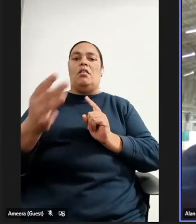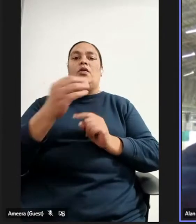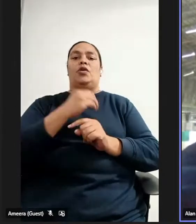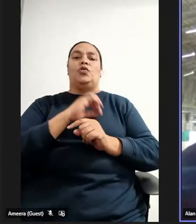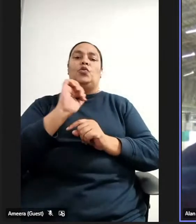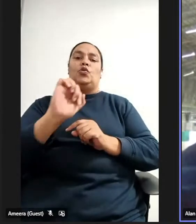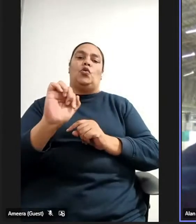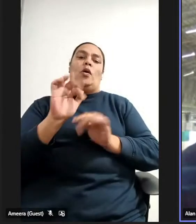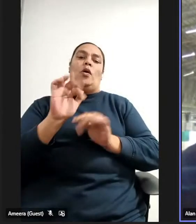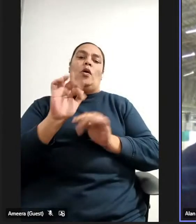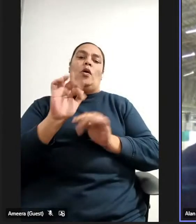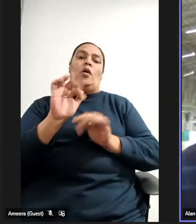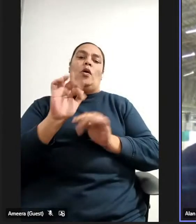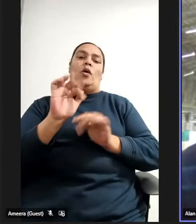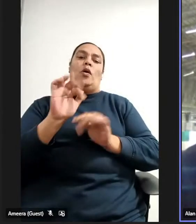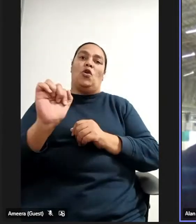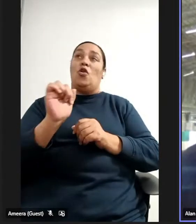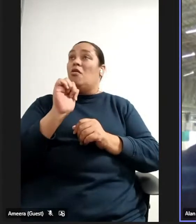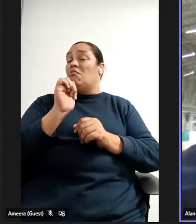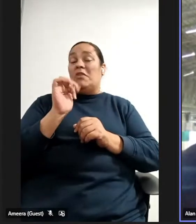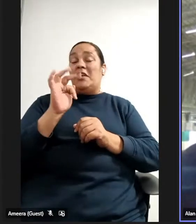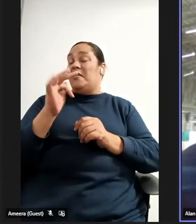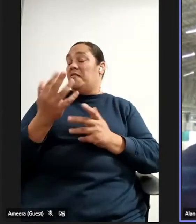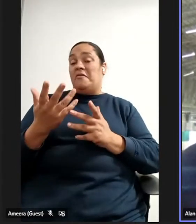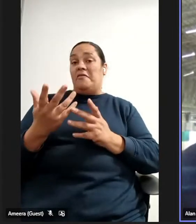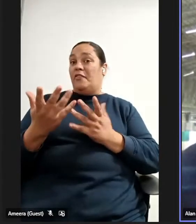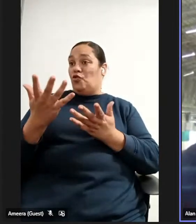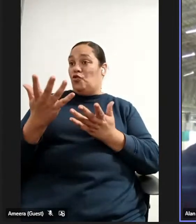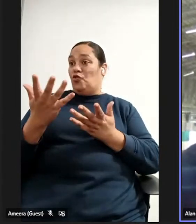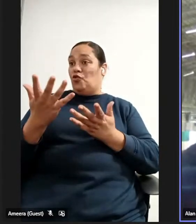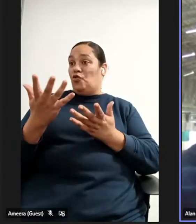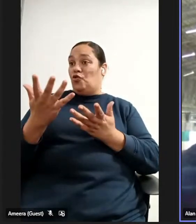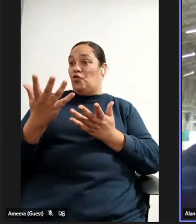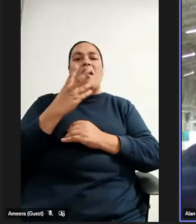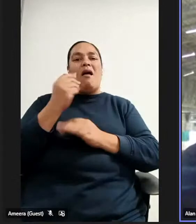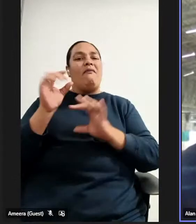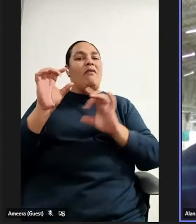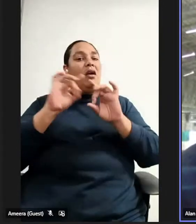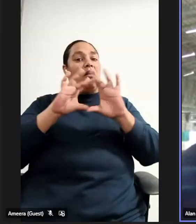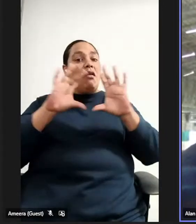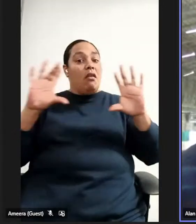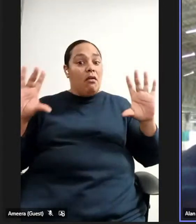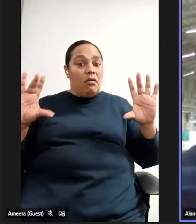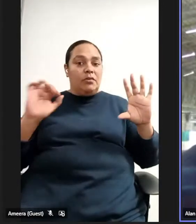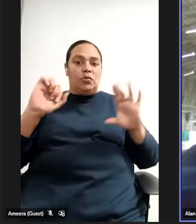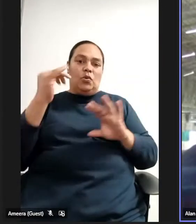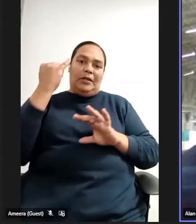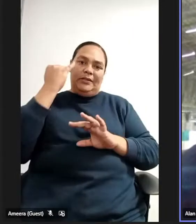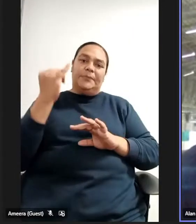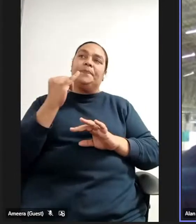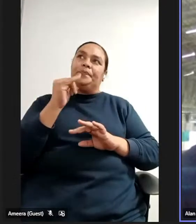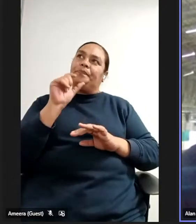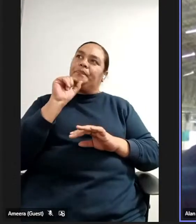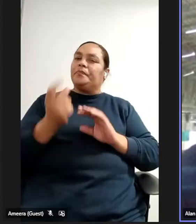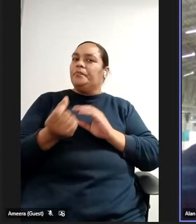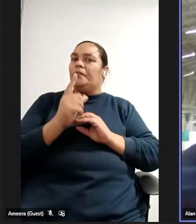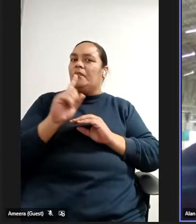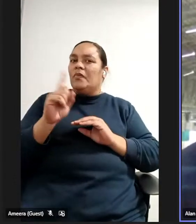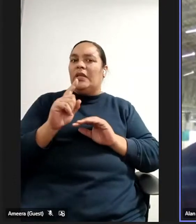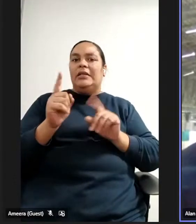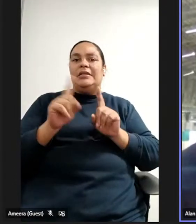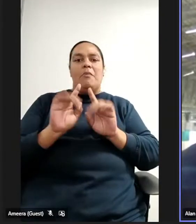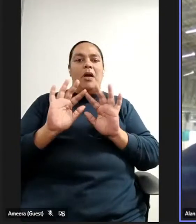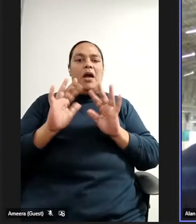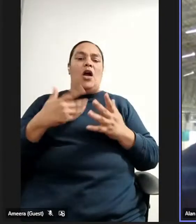unlikely event that that ever happens, that there is a clear idea of what will happen and how we will get out of it. But we'll come